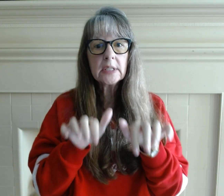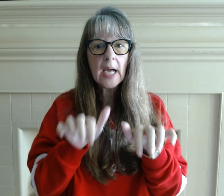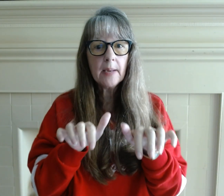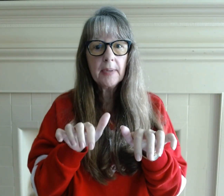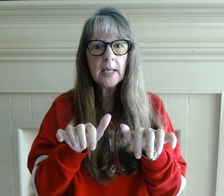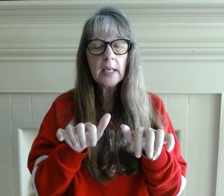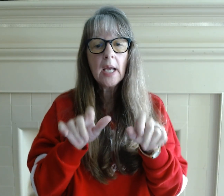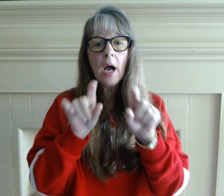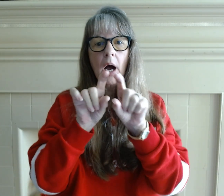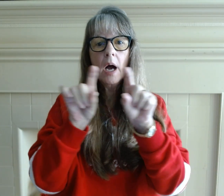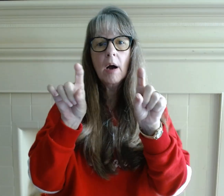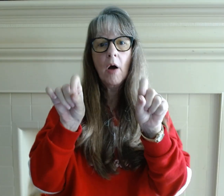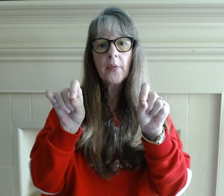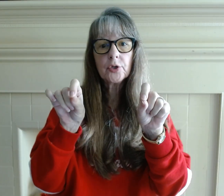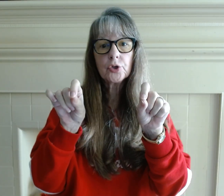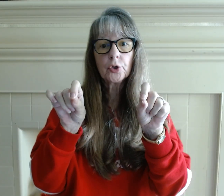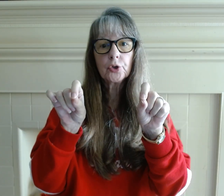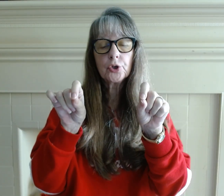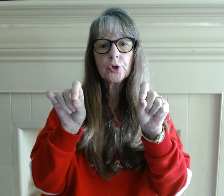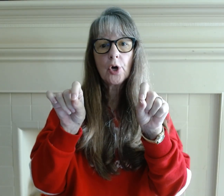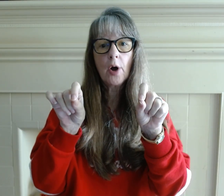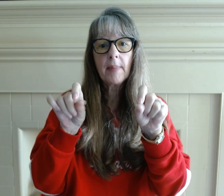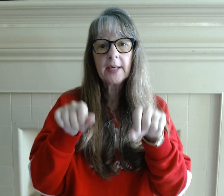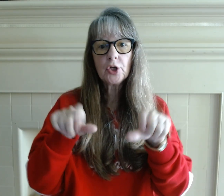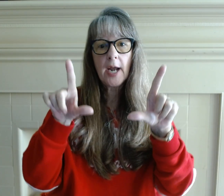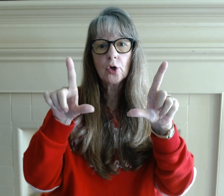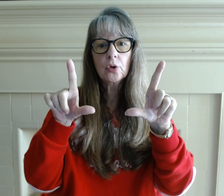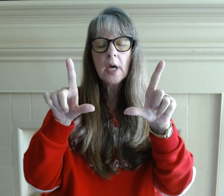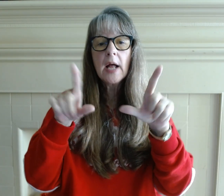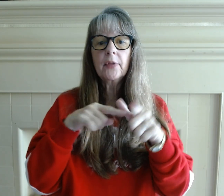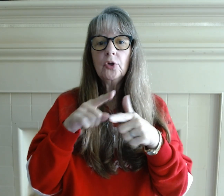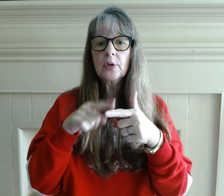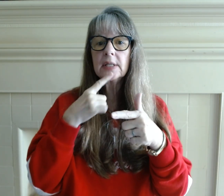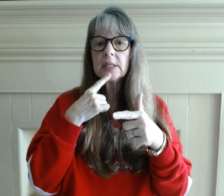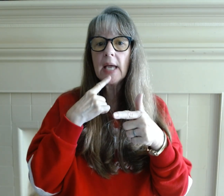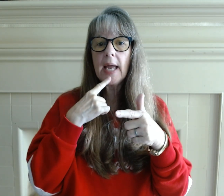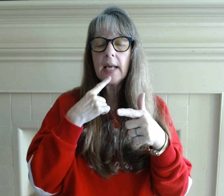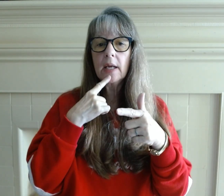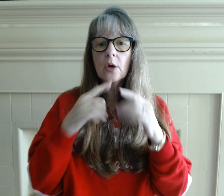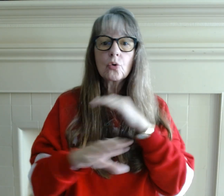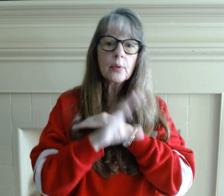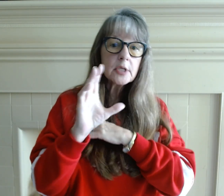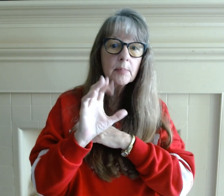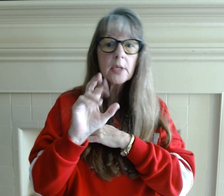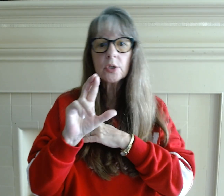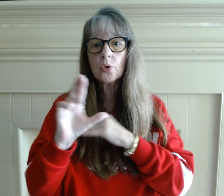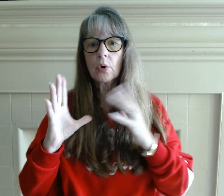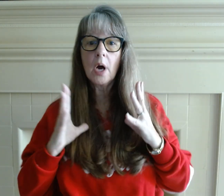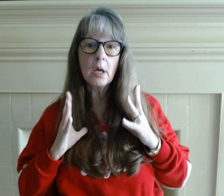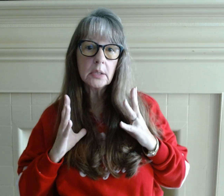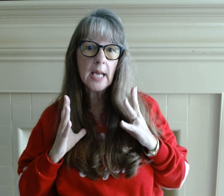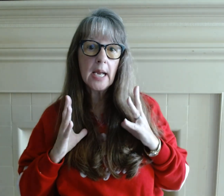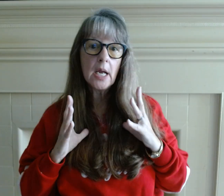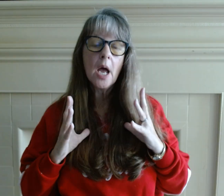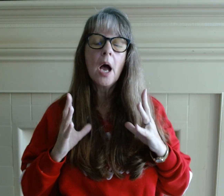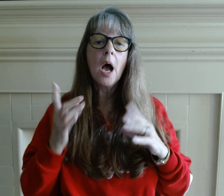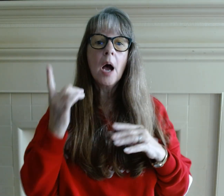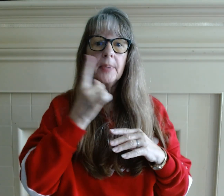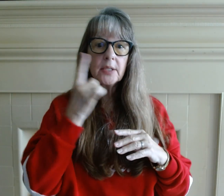type in on that search on my channel, then you can say Christmas or holiday. Because I